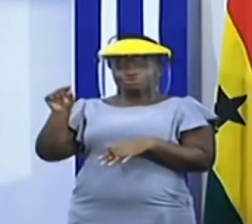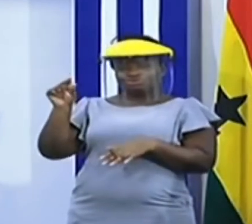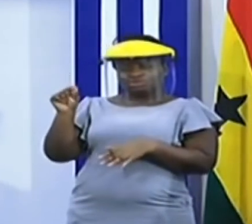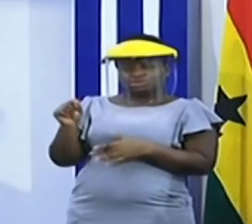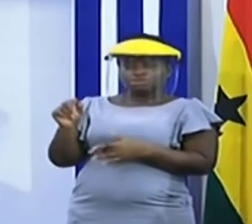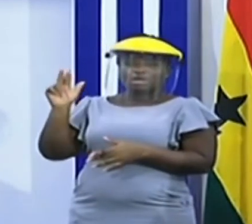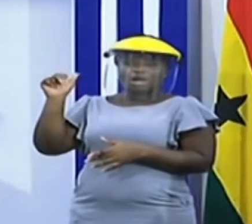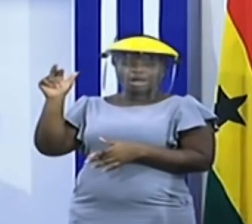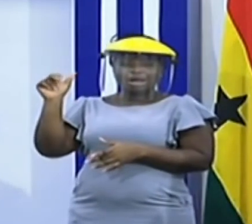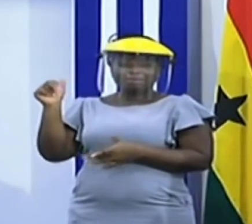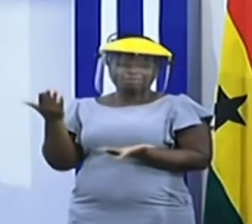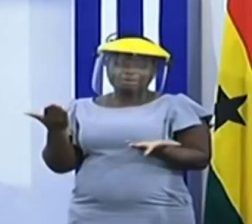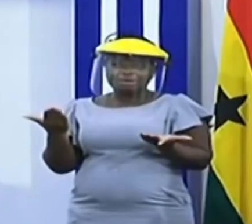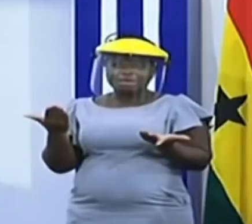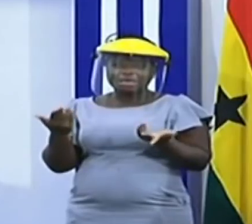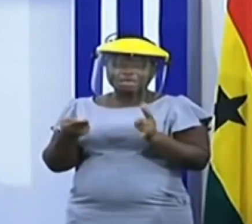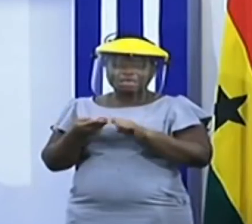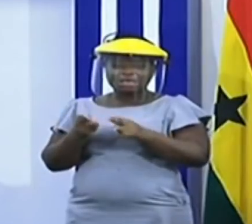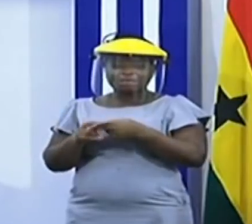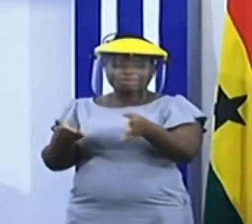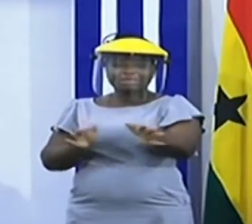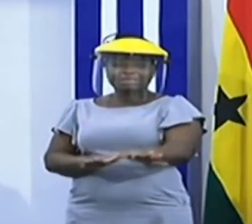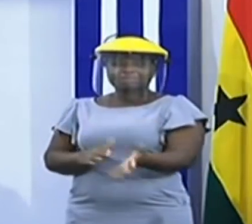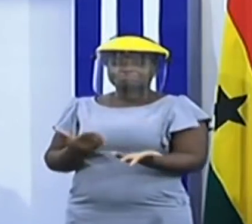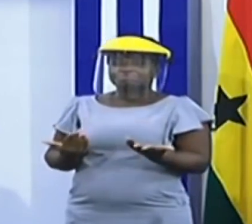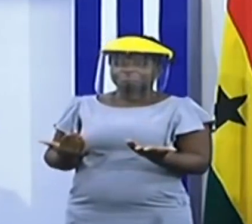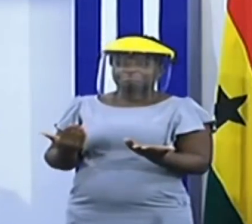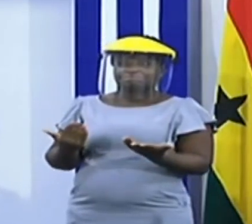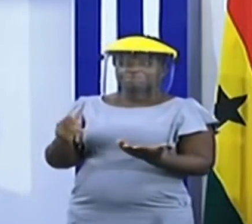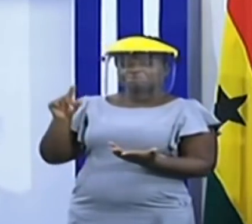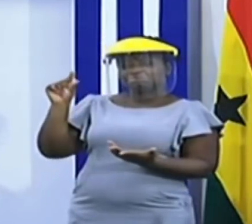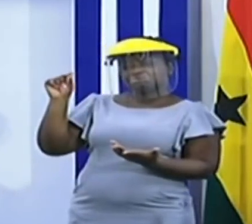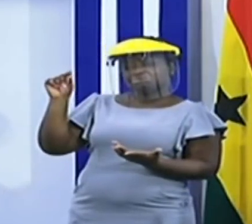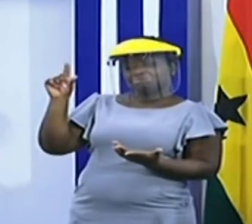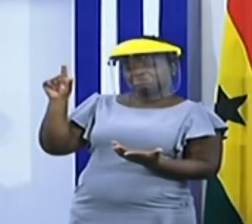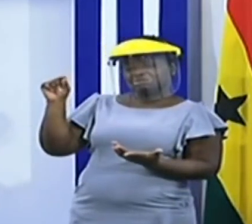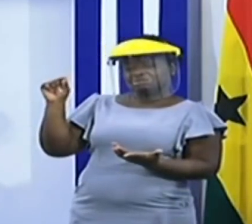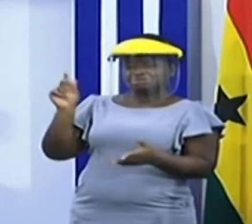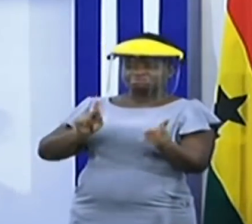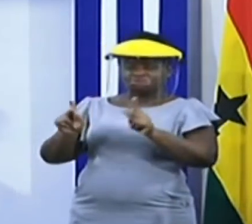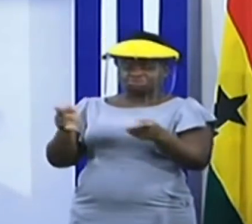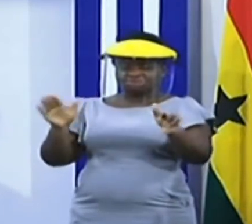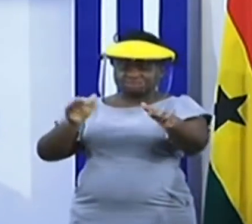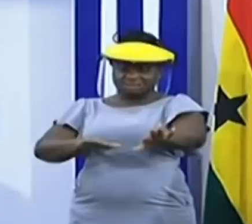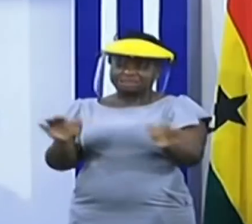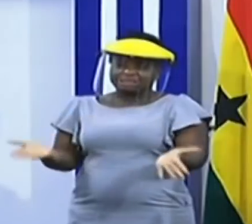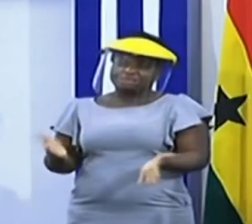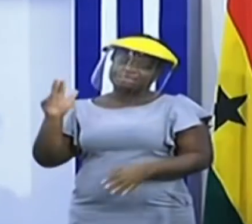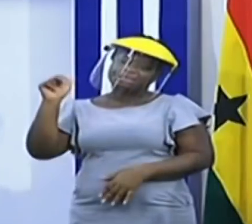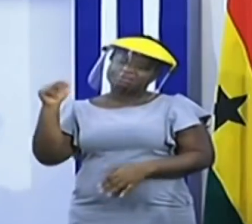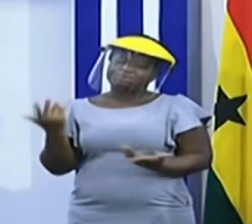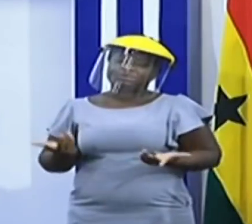Accra obviously accounts for the larger number of deaths, accounting for about 20 out of the 31 deaths have come from Greater